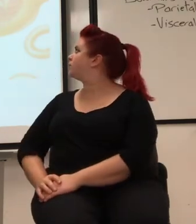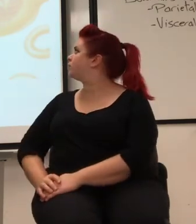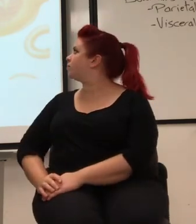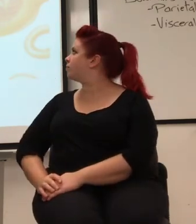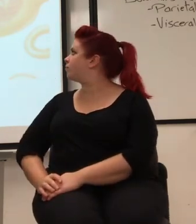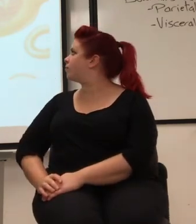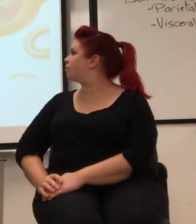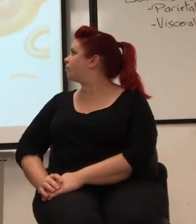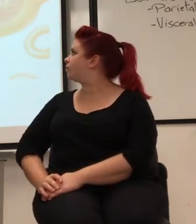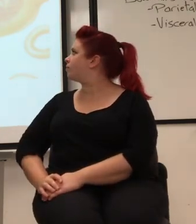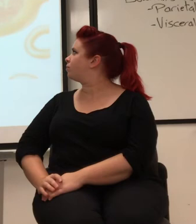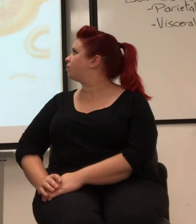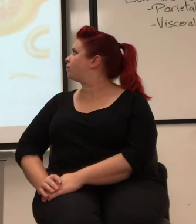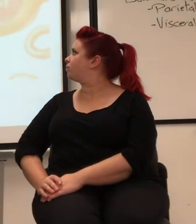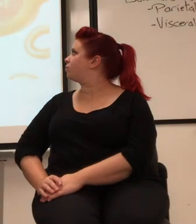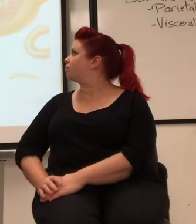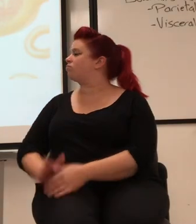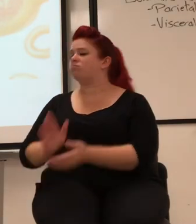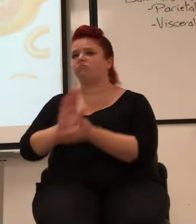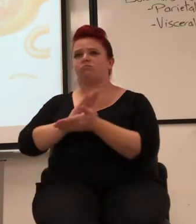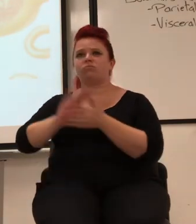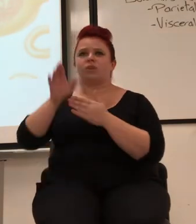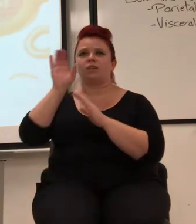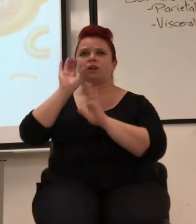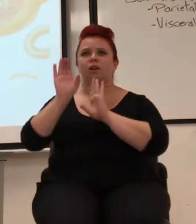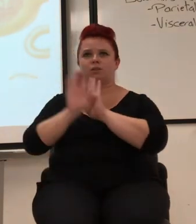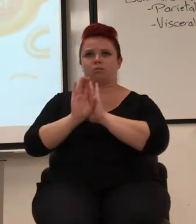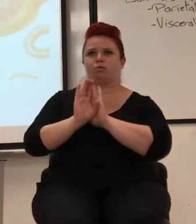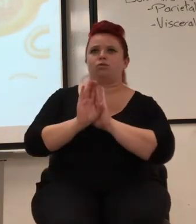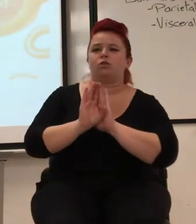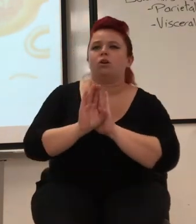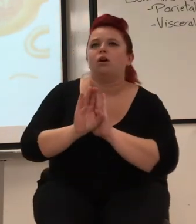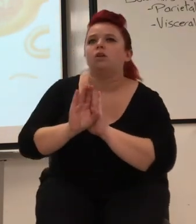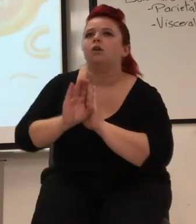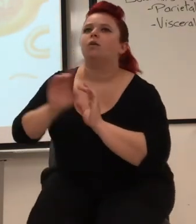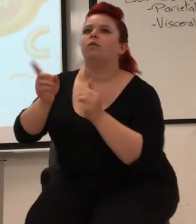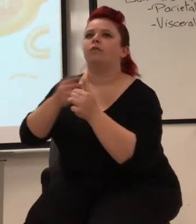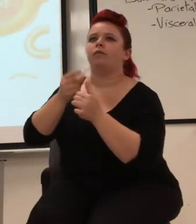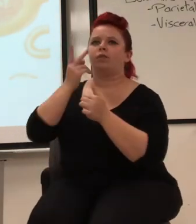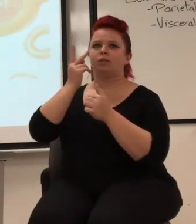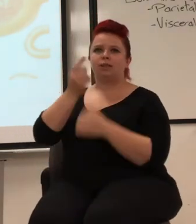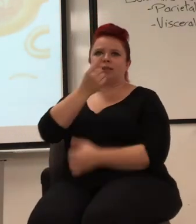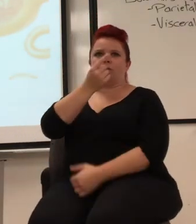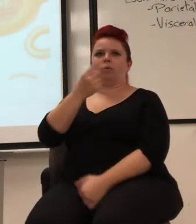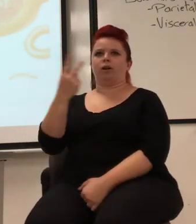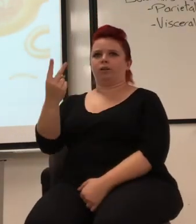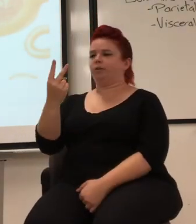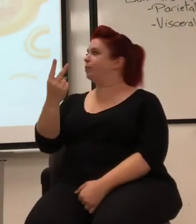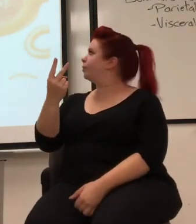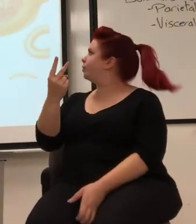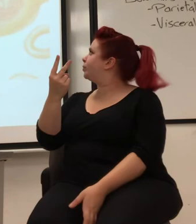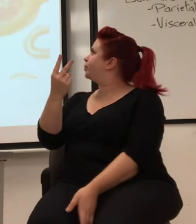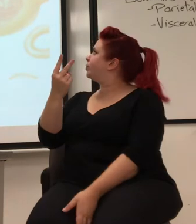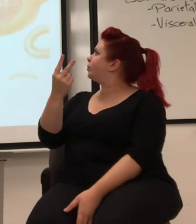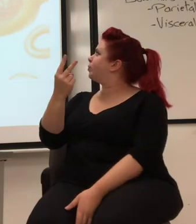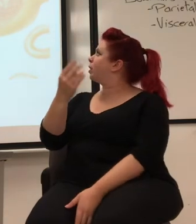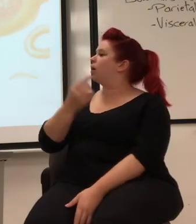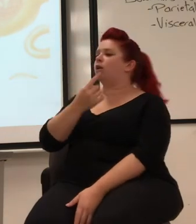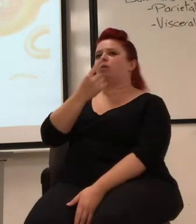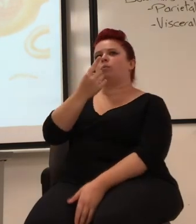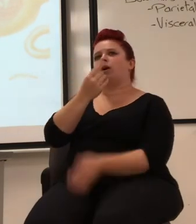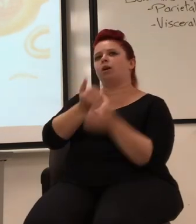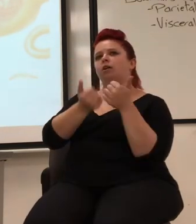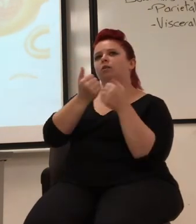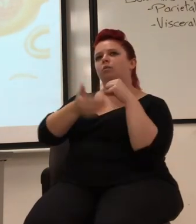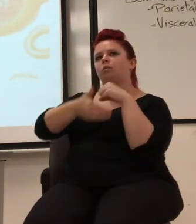What I see here is a nice picture. Well, first I see the one and the two. The one is which